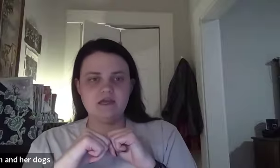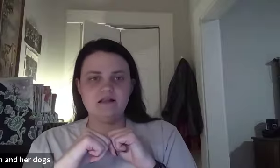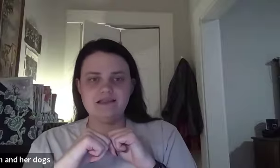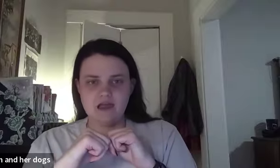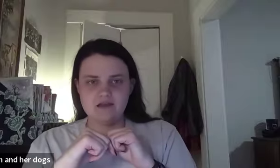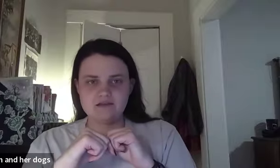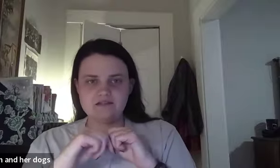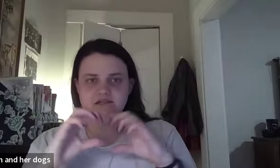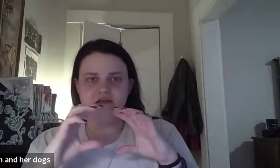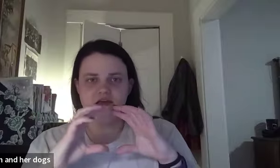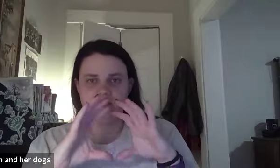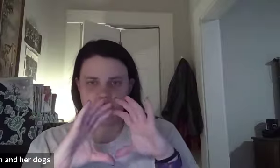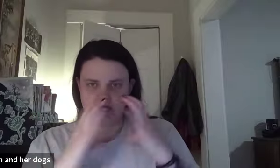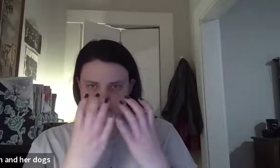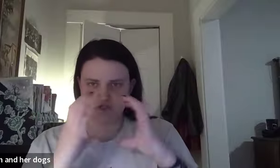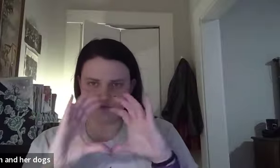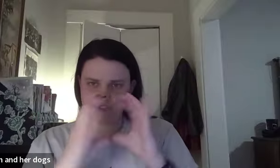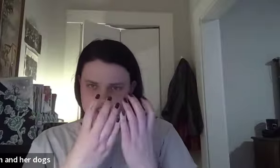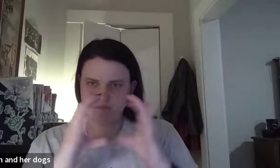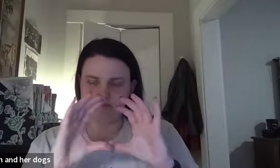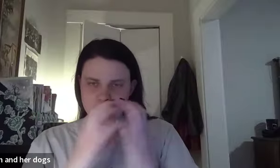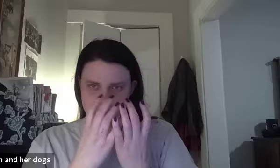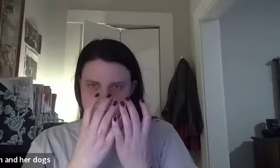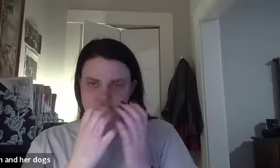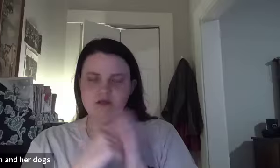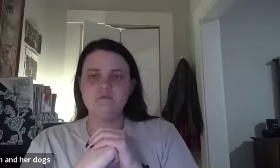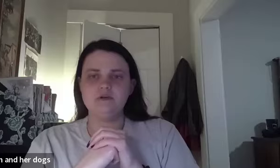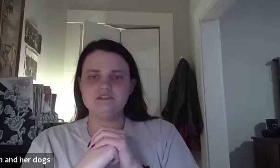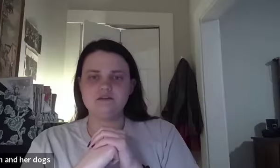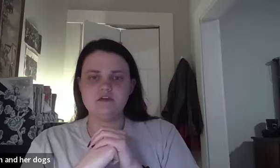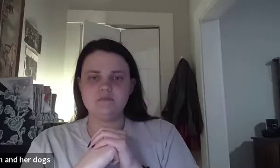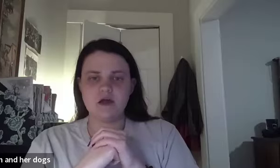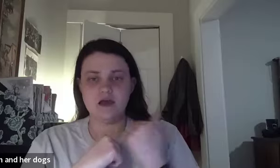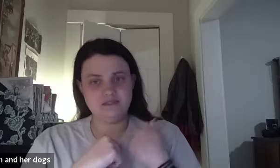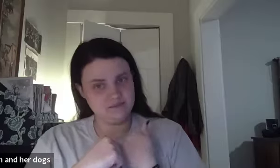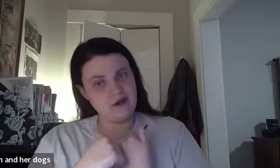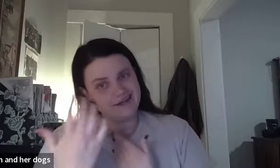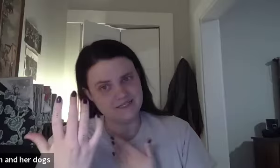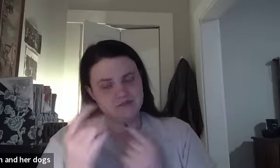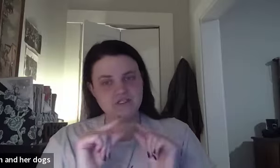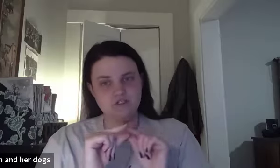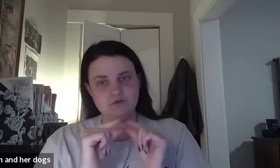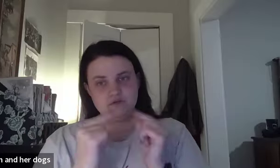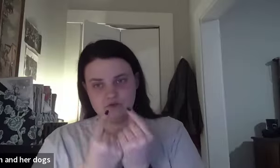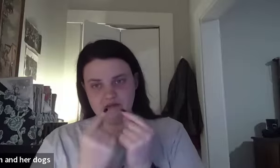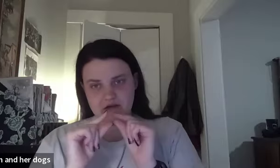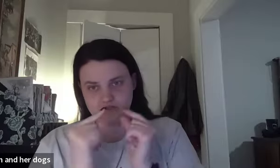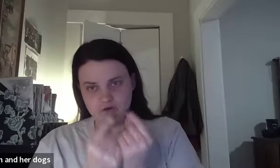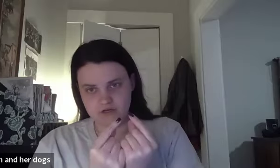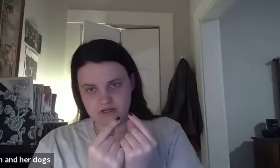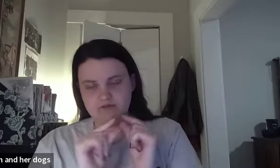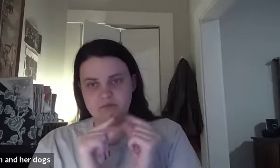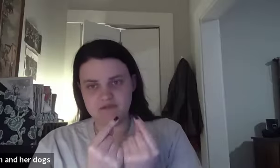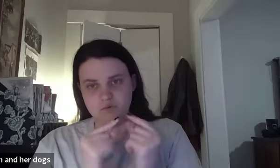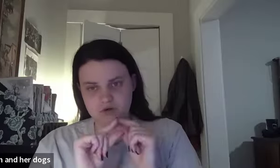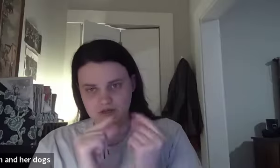and class are that general shape motion, but some of them I typically do put the letters on that makes it more